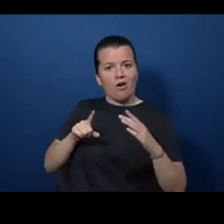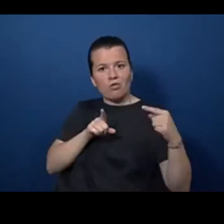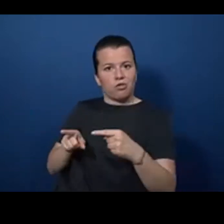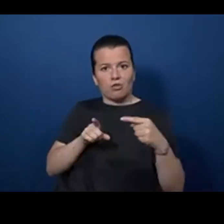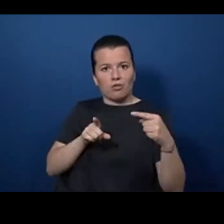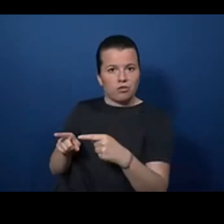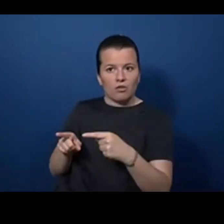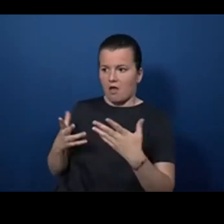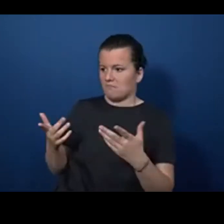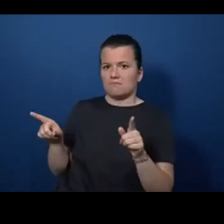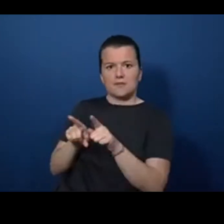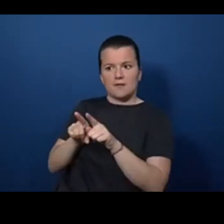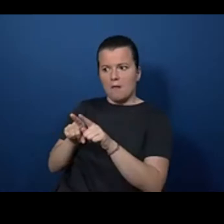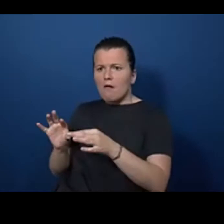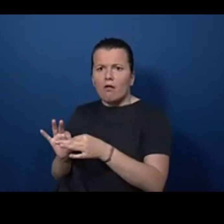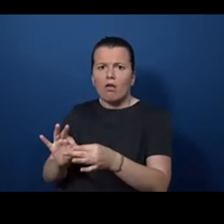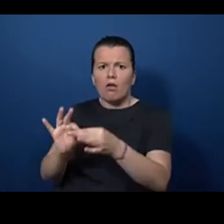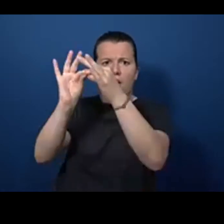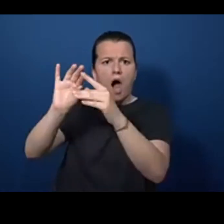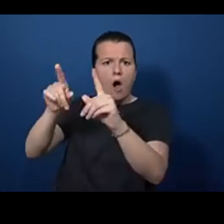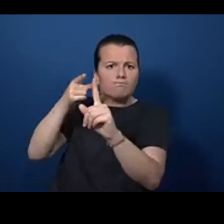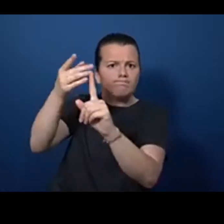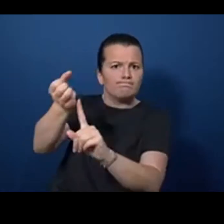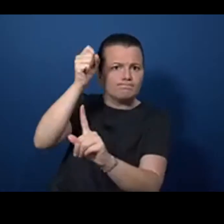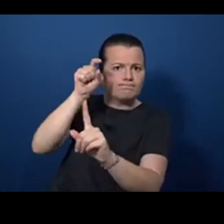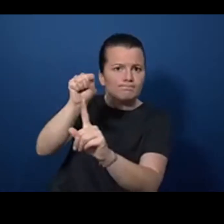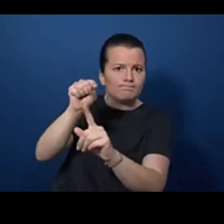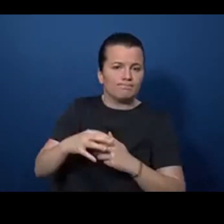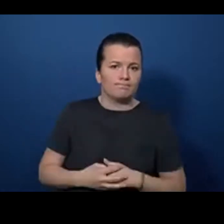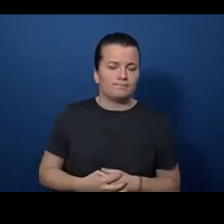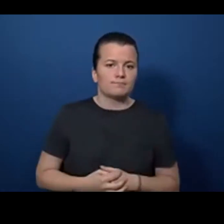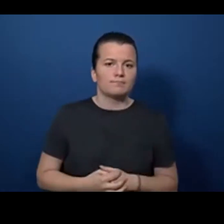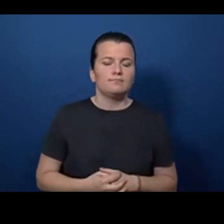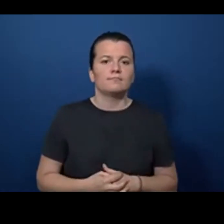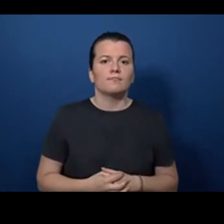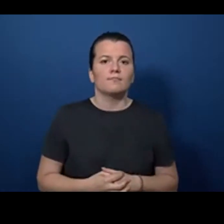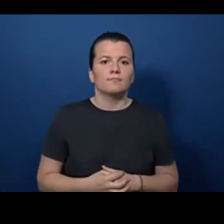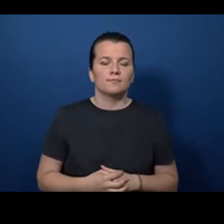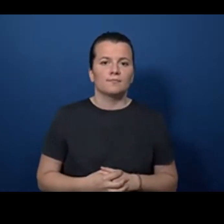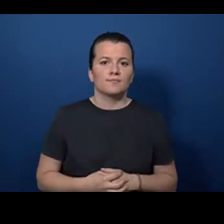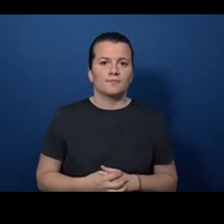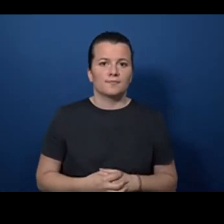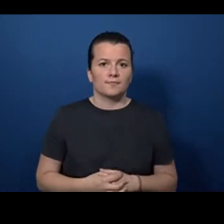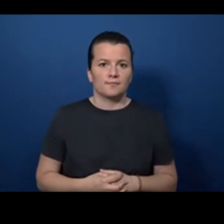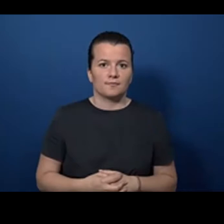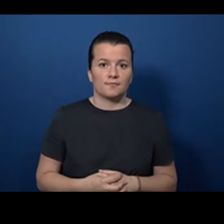focus. And here we've seen how much bullying